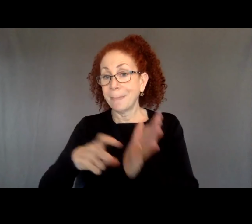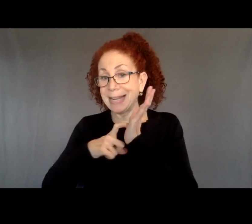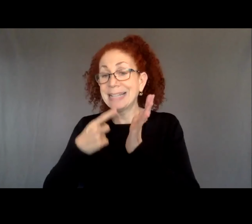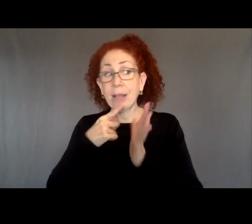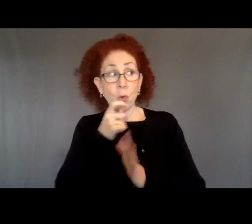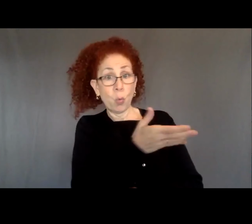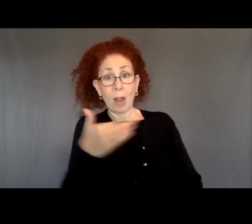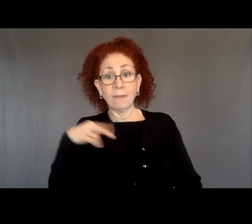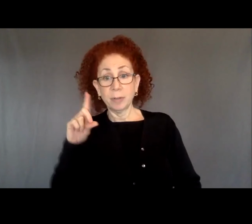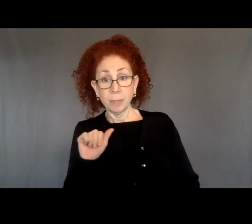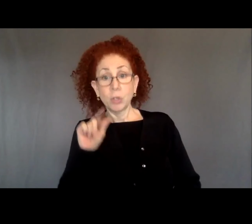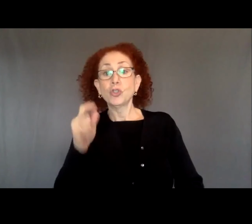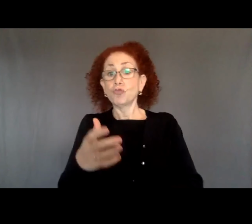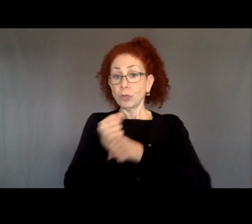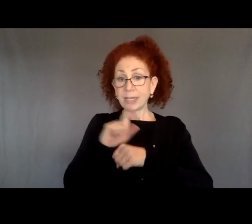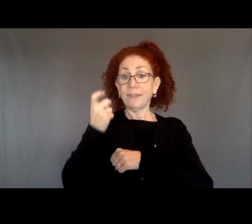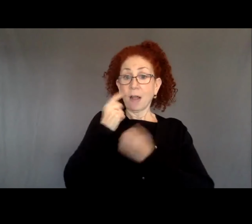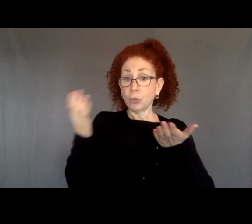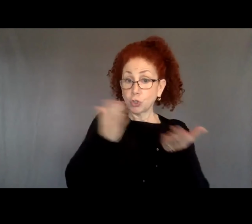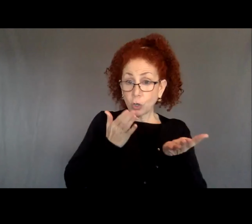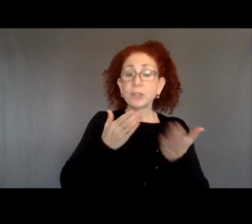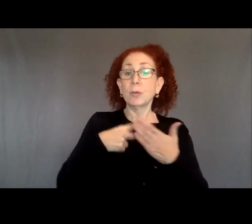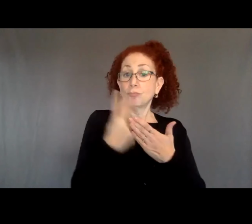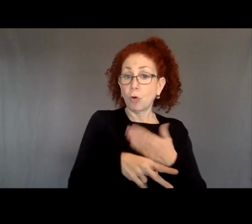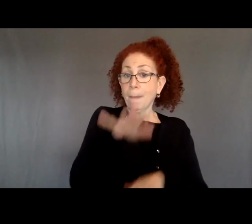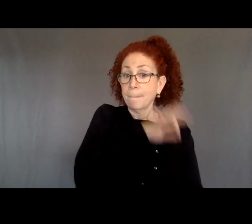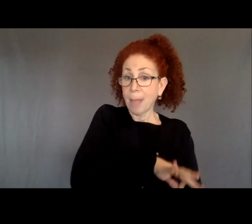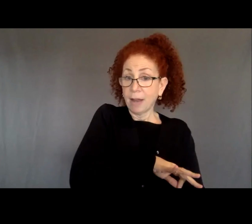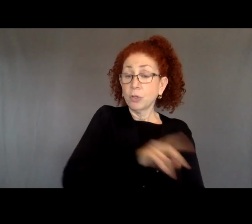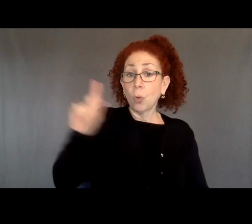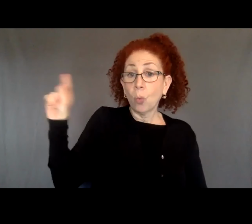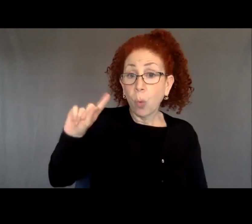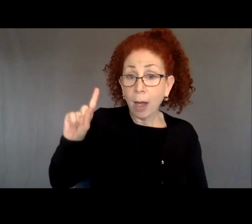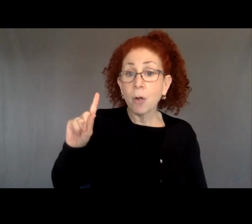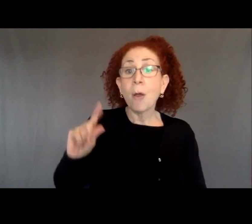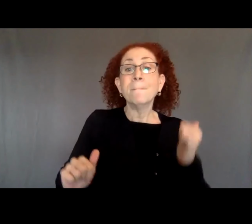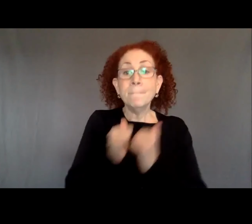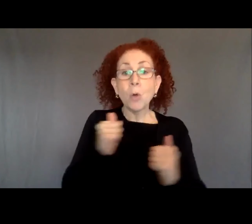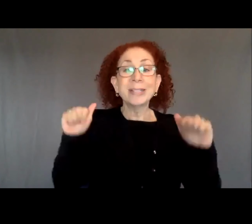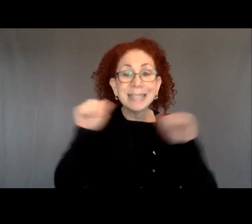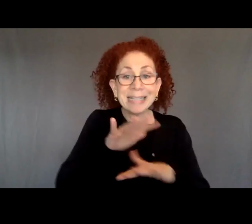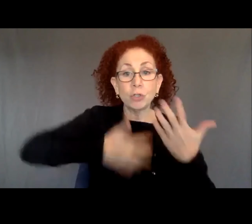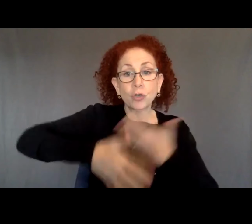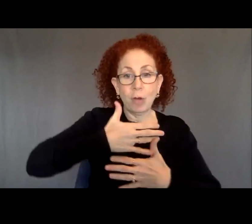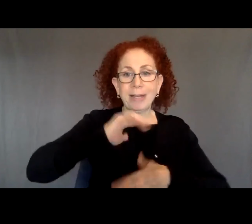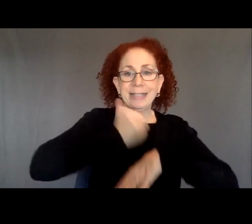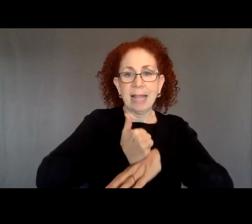to receive government services, programs, and benefits in the most integrated setting